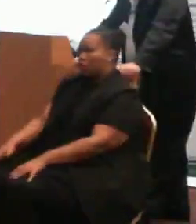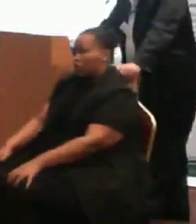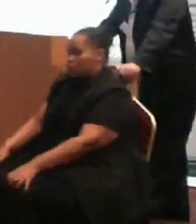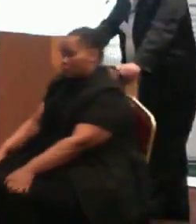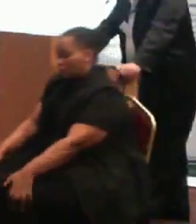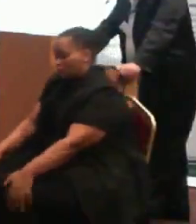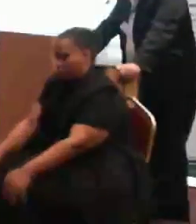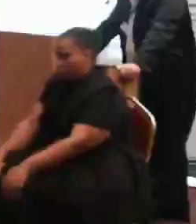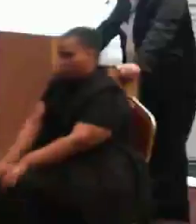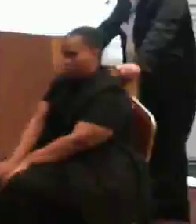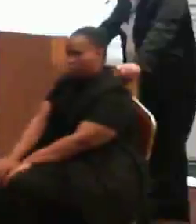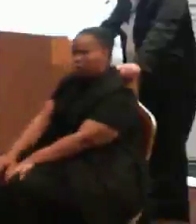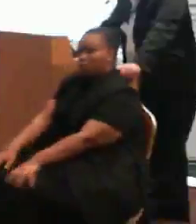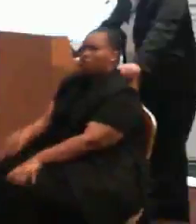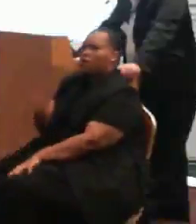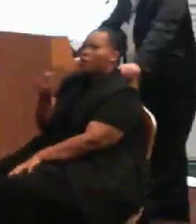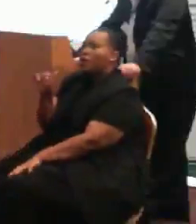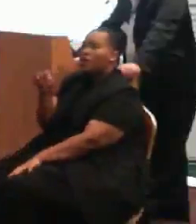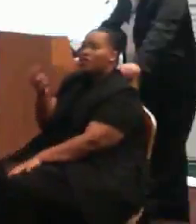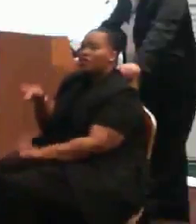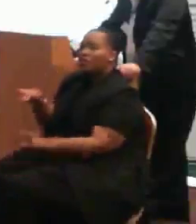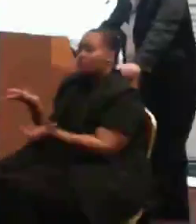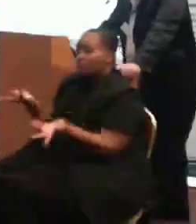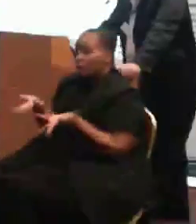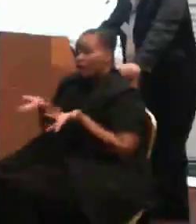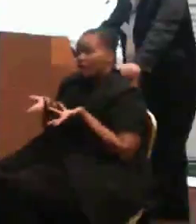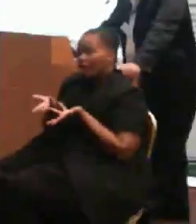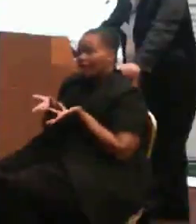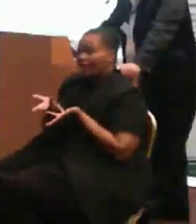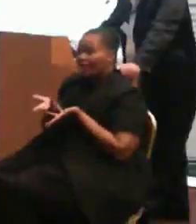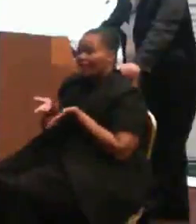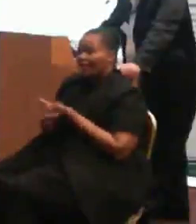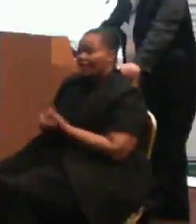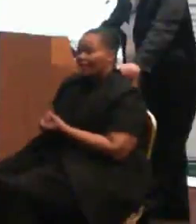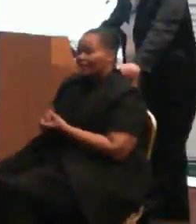I don't know where all the rest of the money goes to.